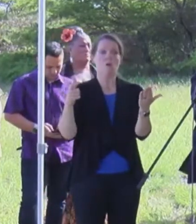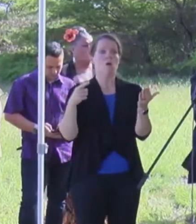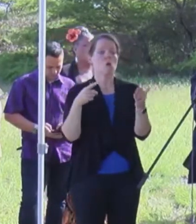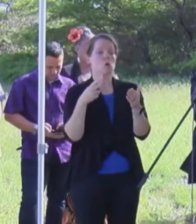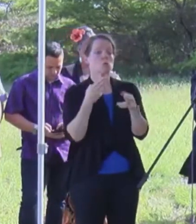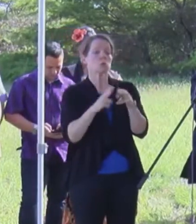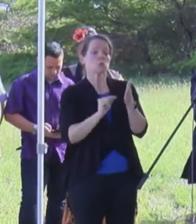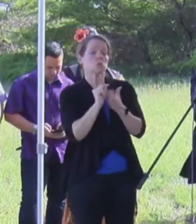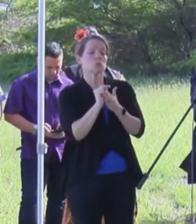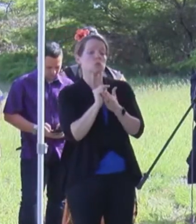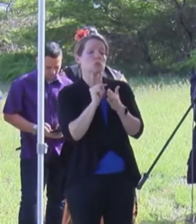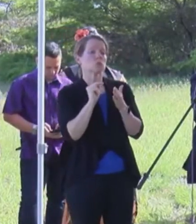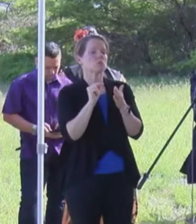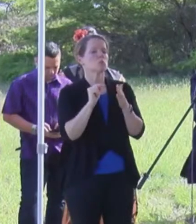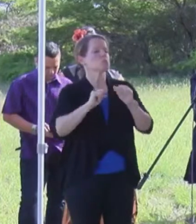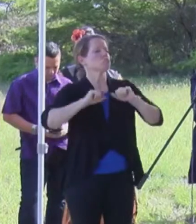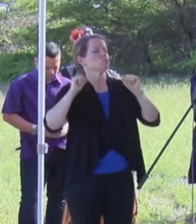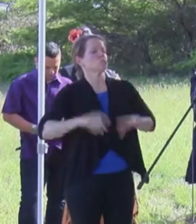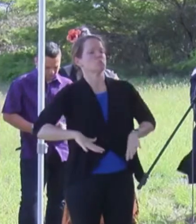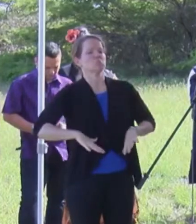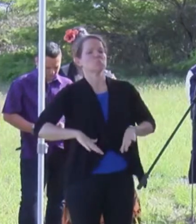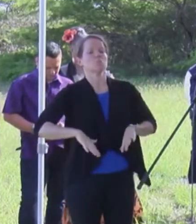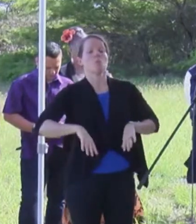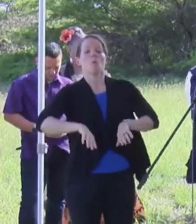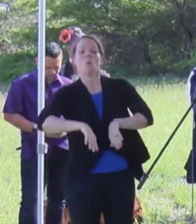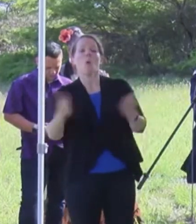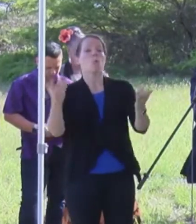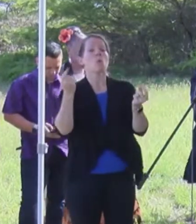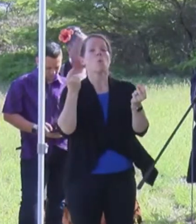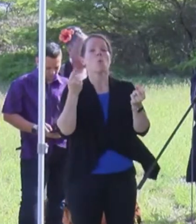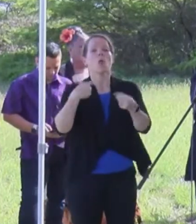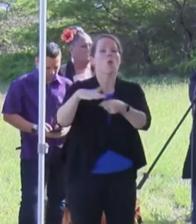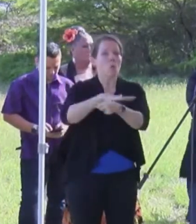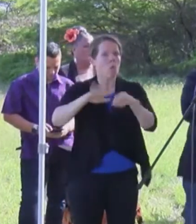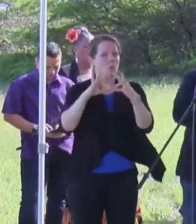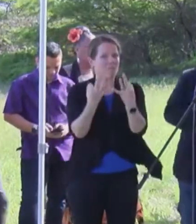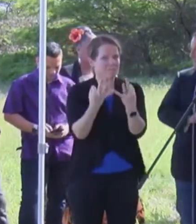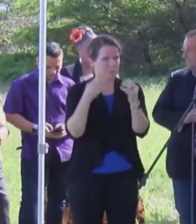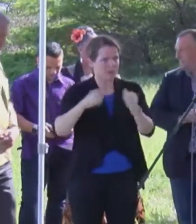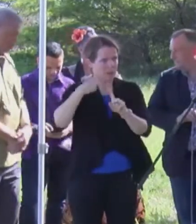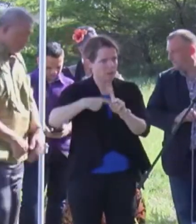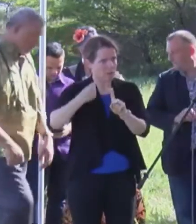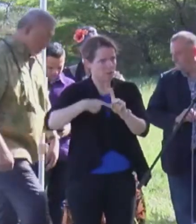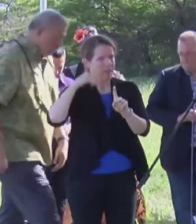families. It's going to be a signature part of what we work on for this year at the legislature.